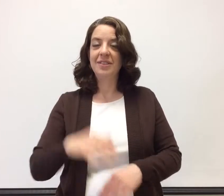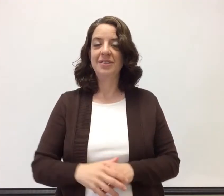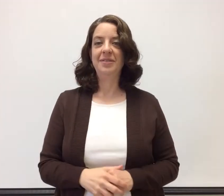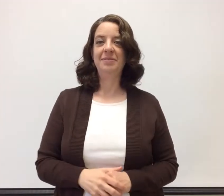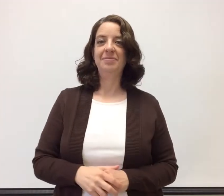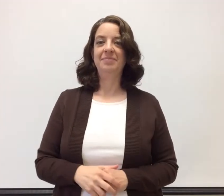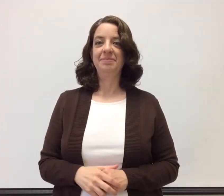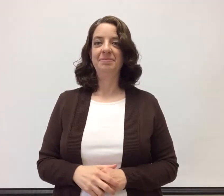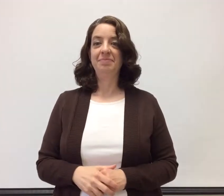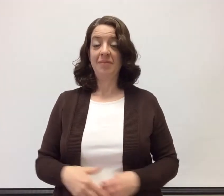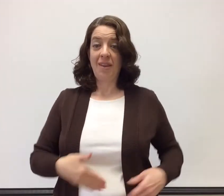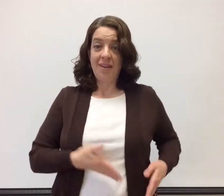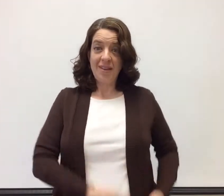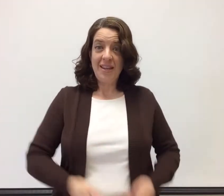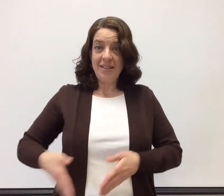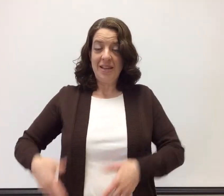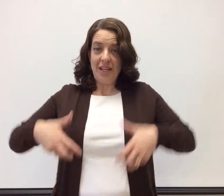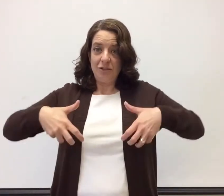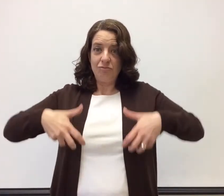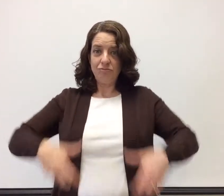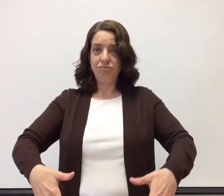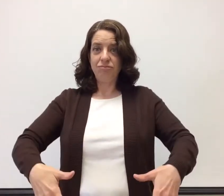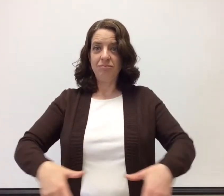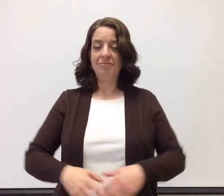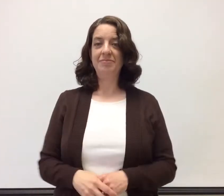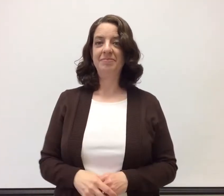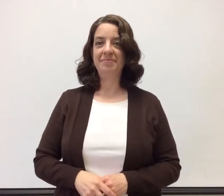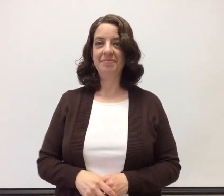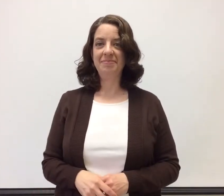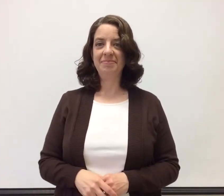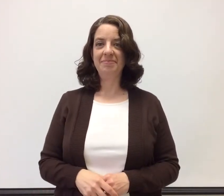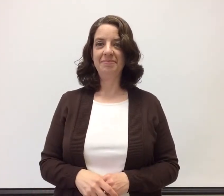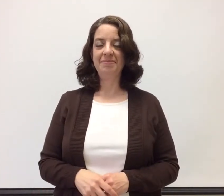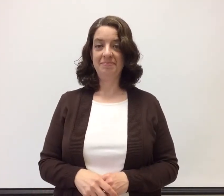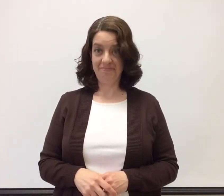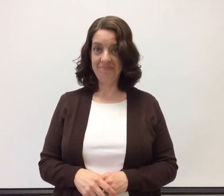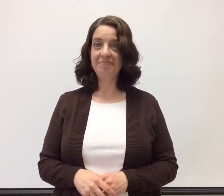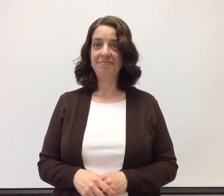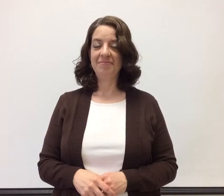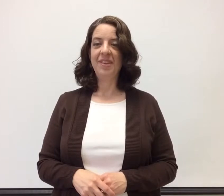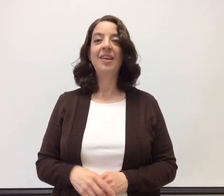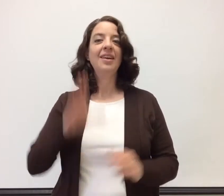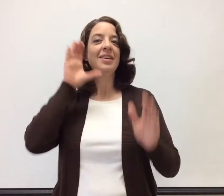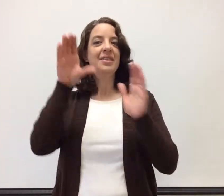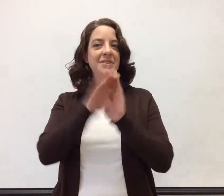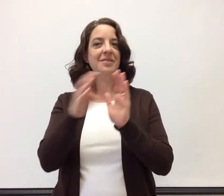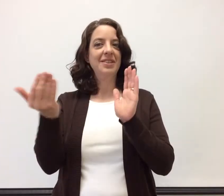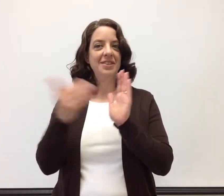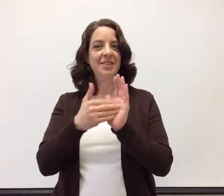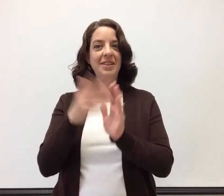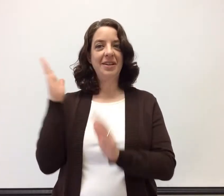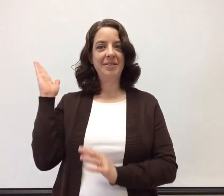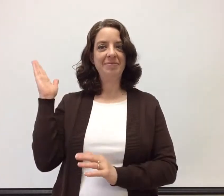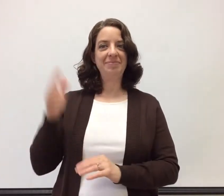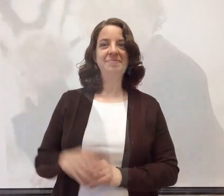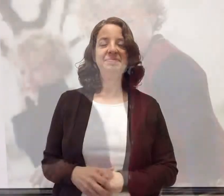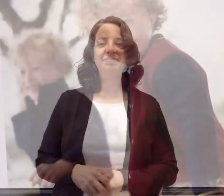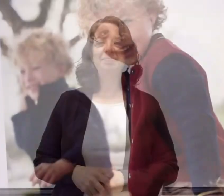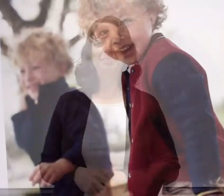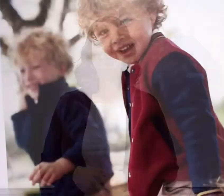and yellow. His pants have vertical stripes on them. So here's the picture again.